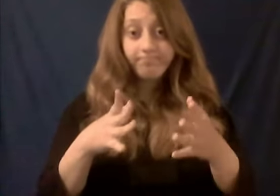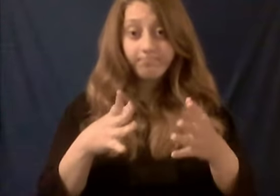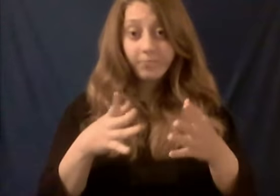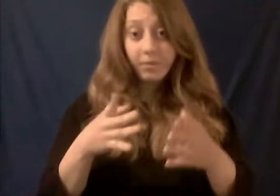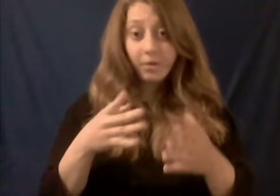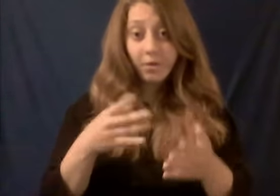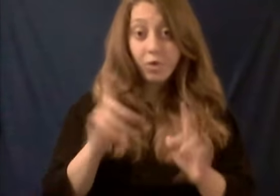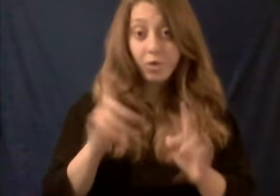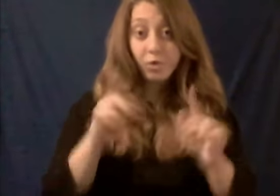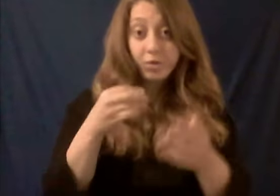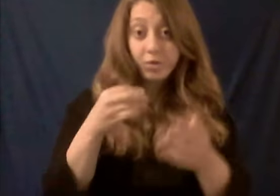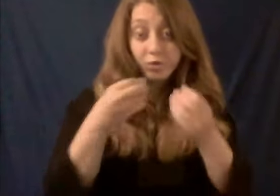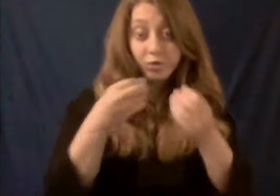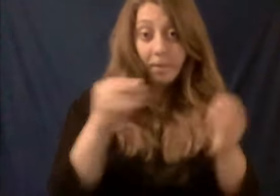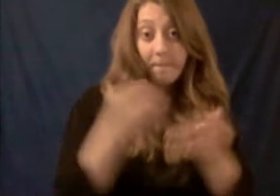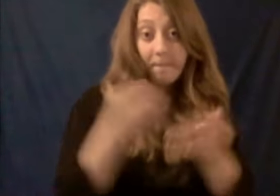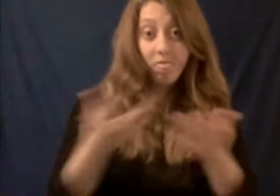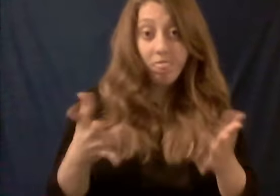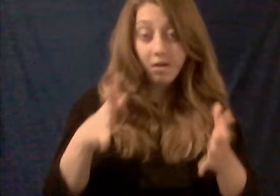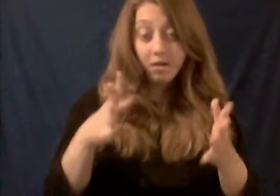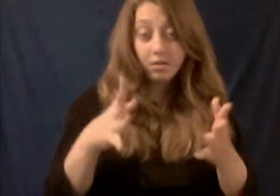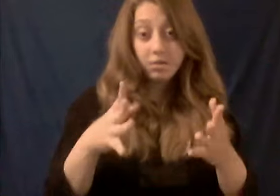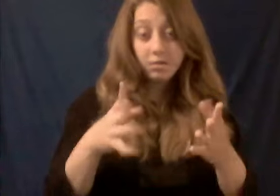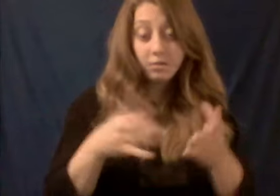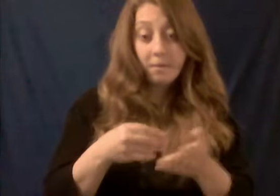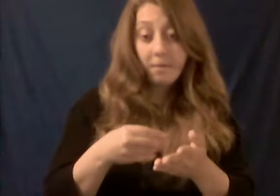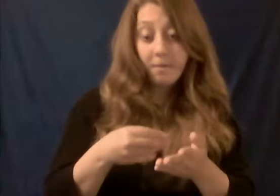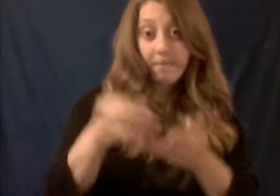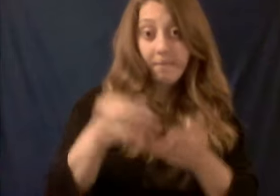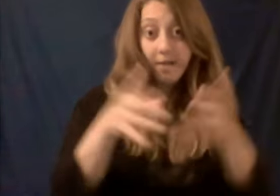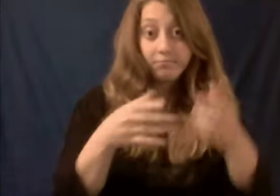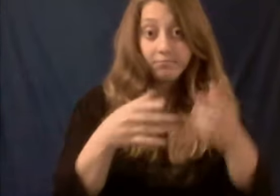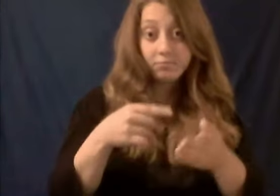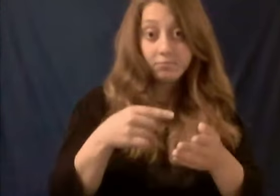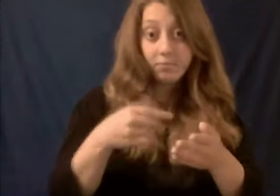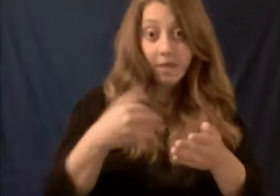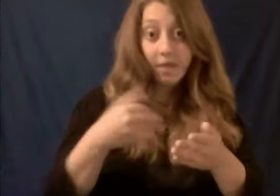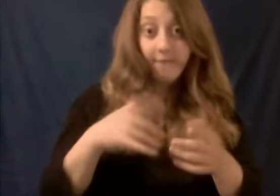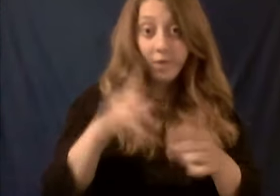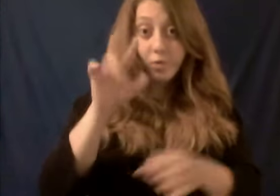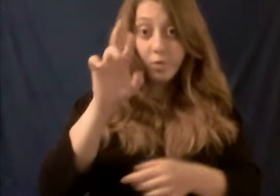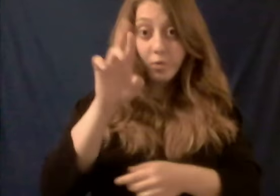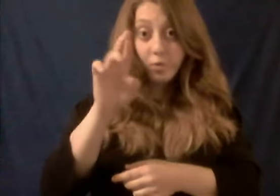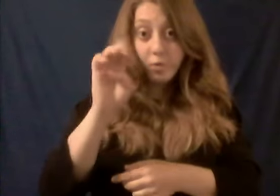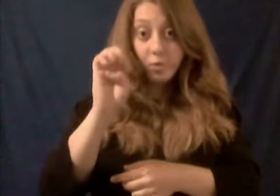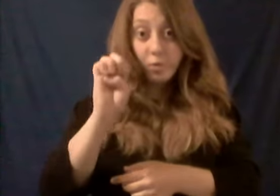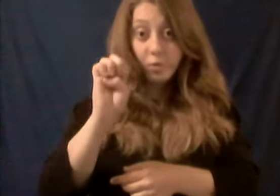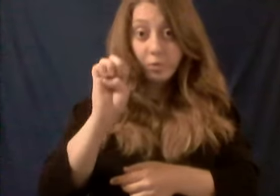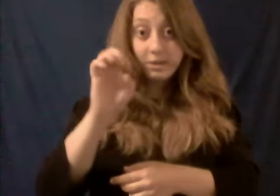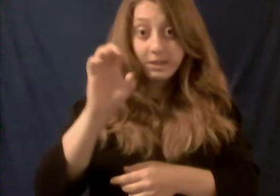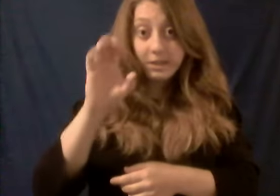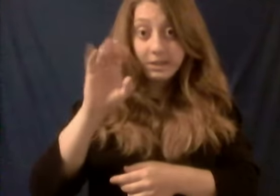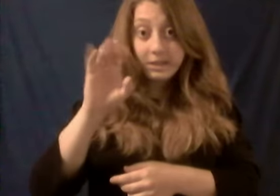month. And that way you would always know after you've completed your purchase for that time you've been shopping.